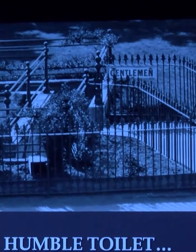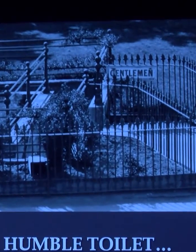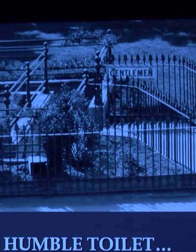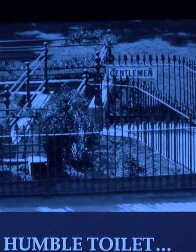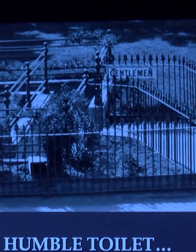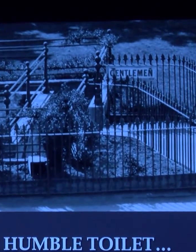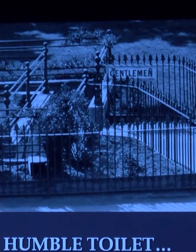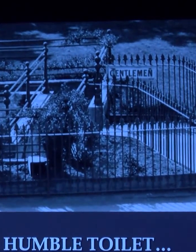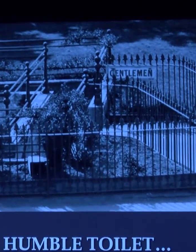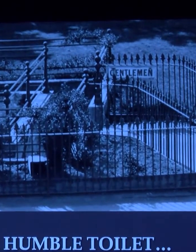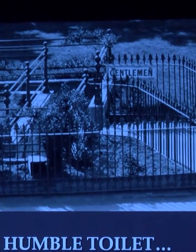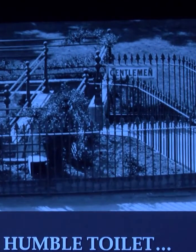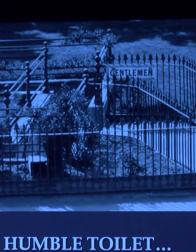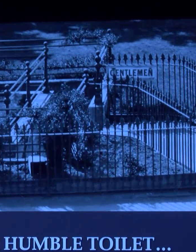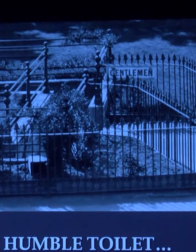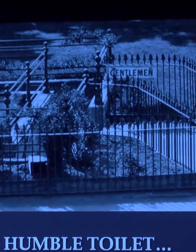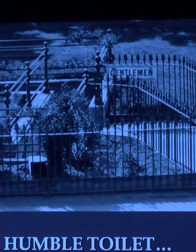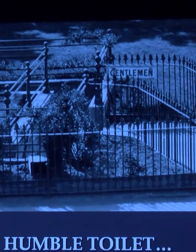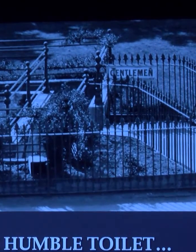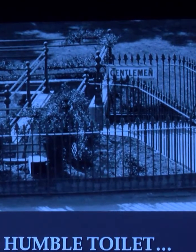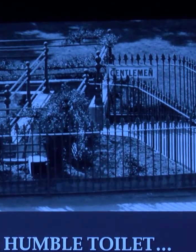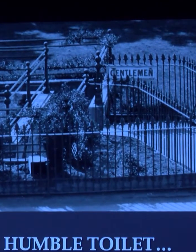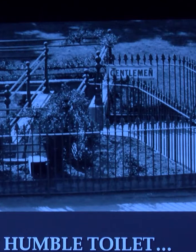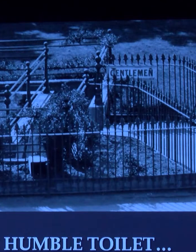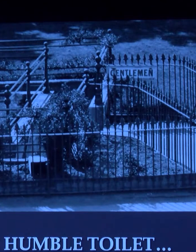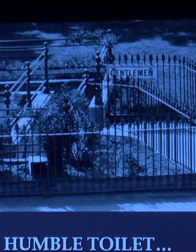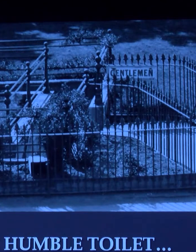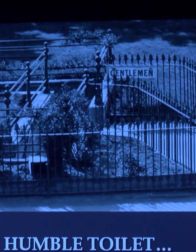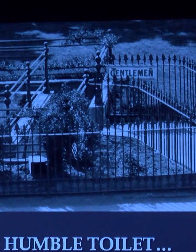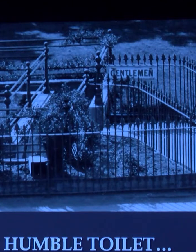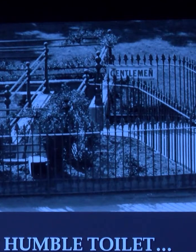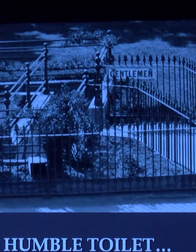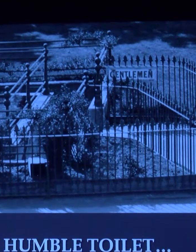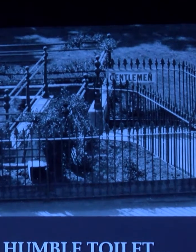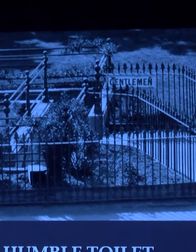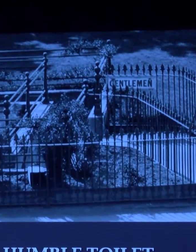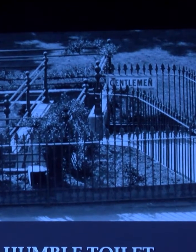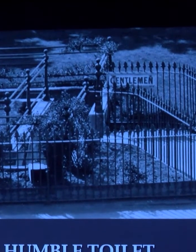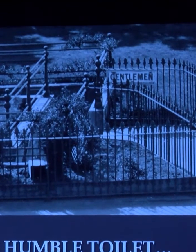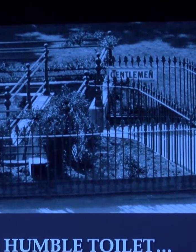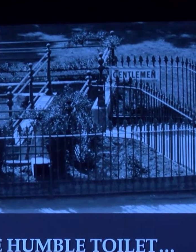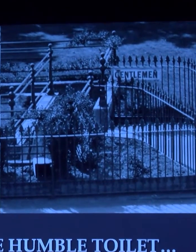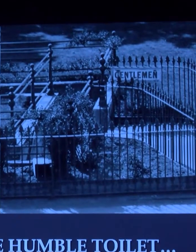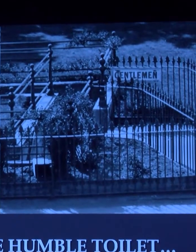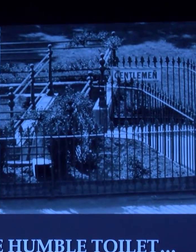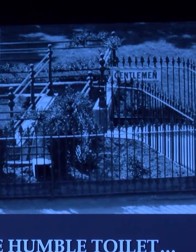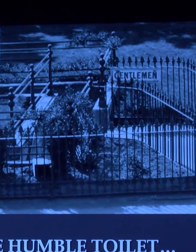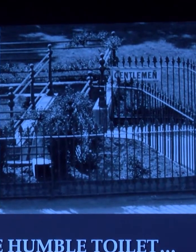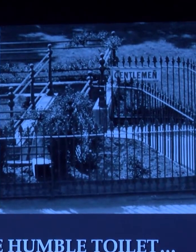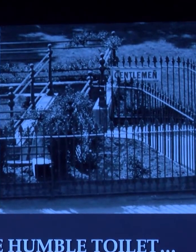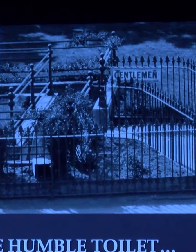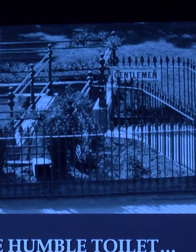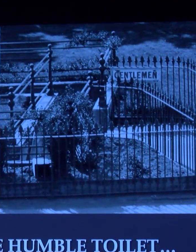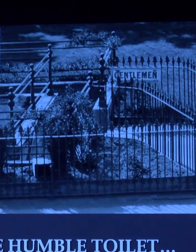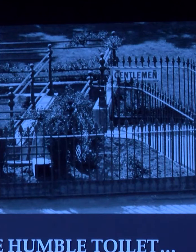early 1900s, you've got one, and the gentleman's one is in the Octagon, and used to be in the middle of the Octagon, and the other one is in